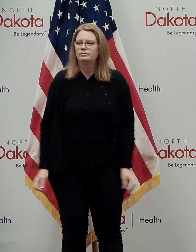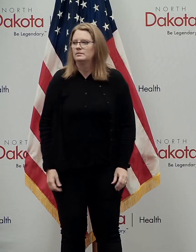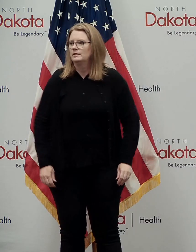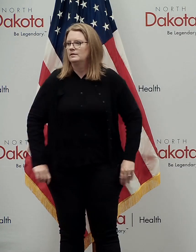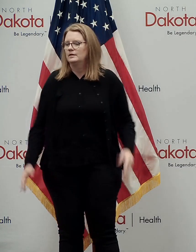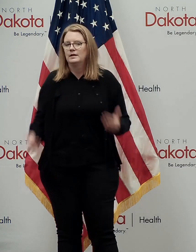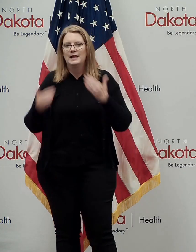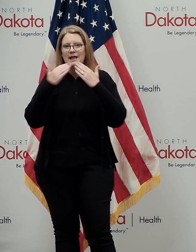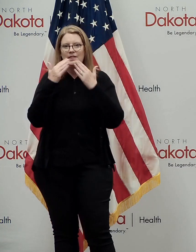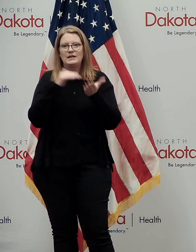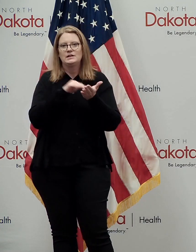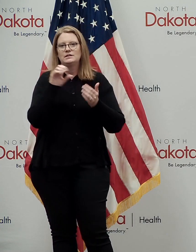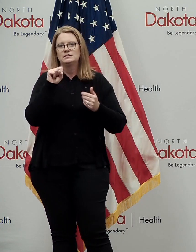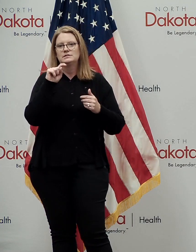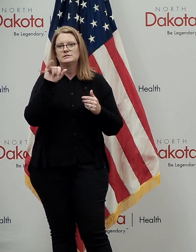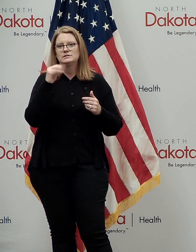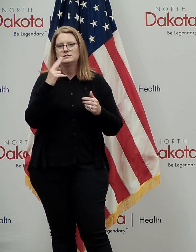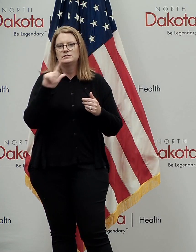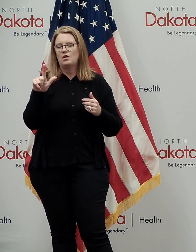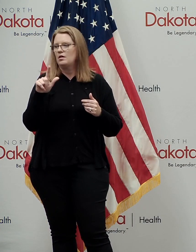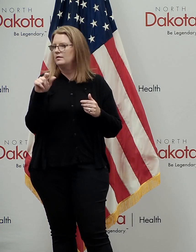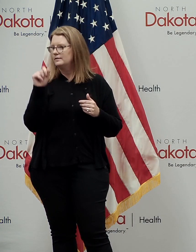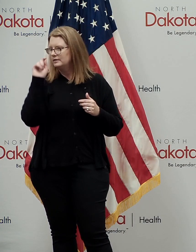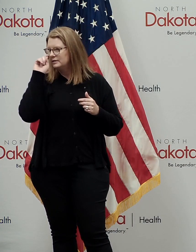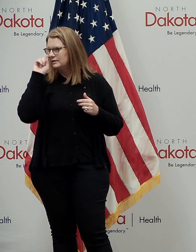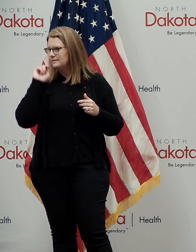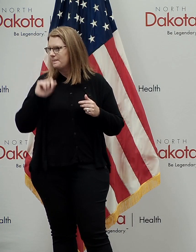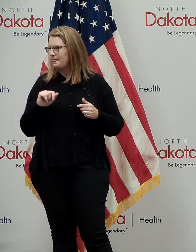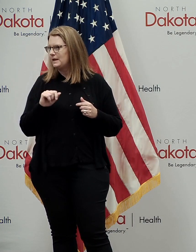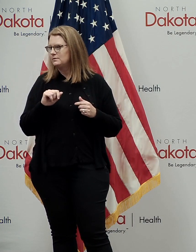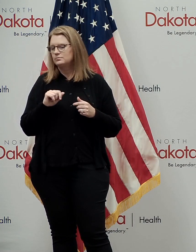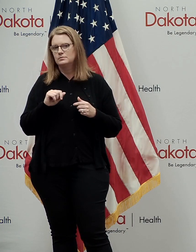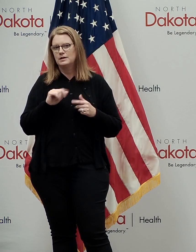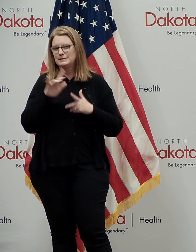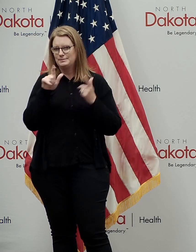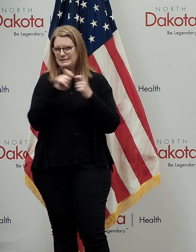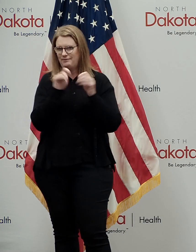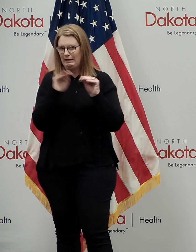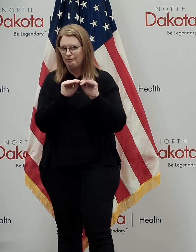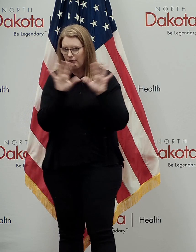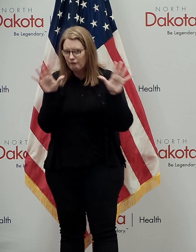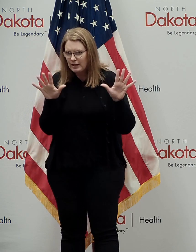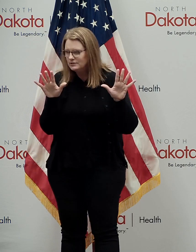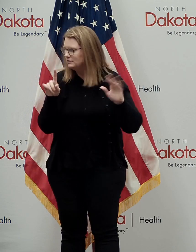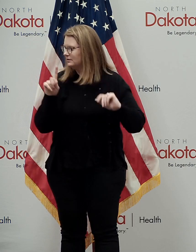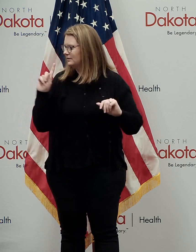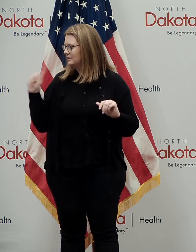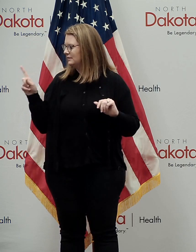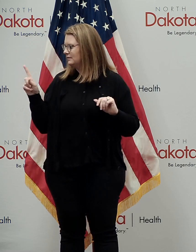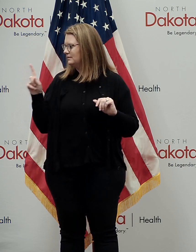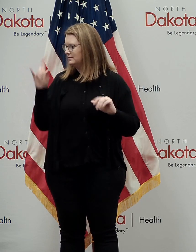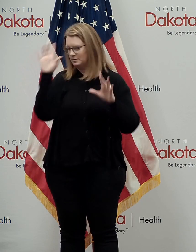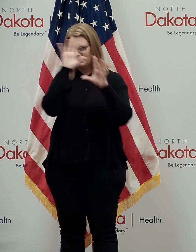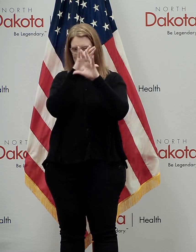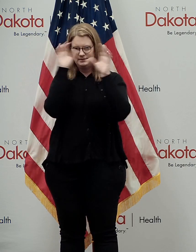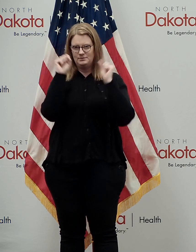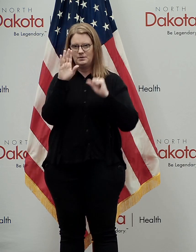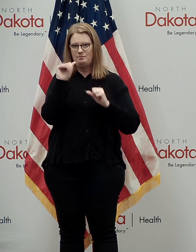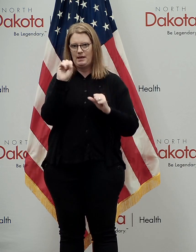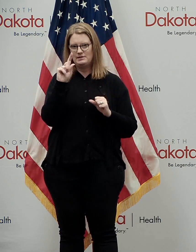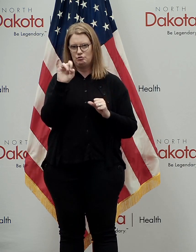Thank you, Dr. Stahl. And also, we have a point of clarification that is going to be made by the Superintendent